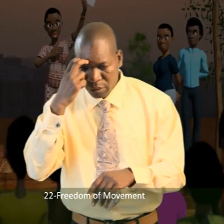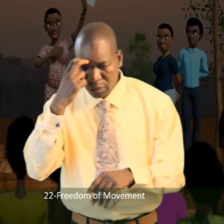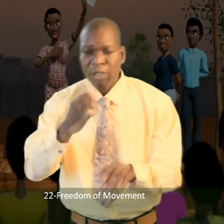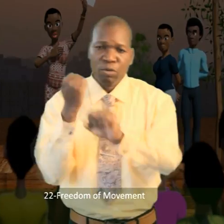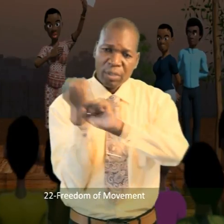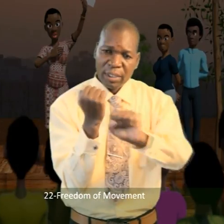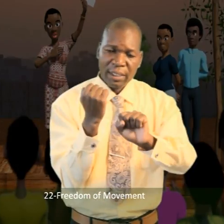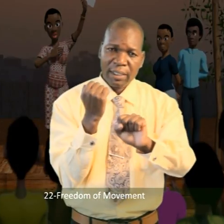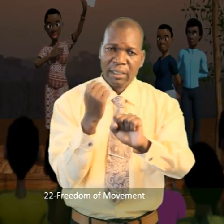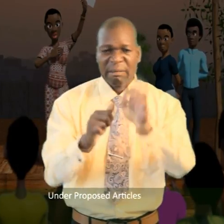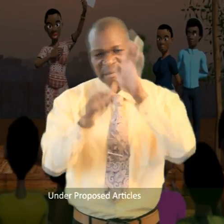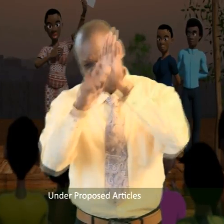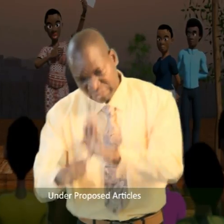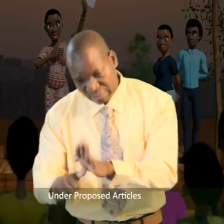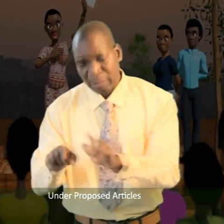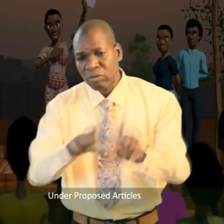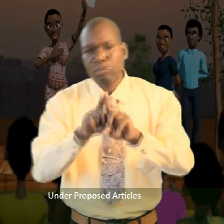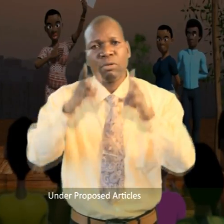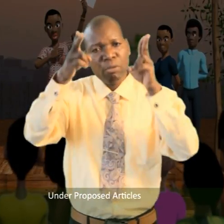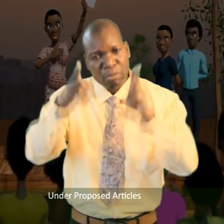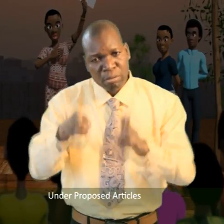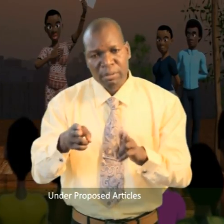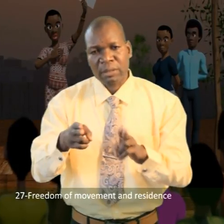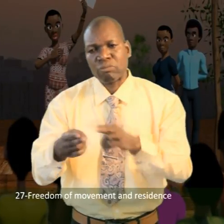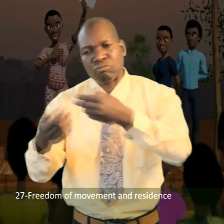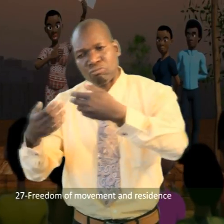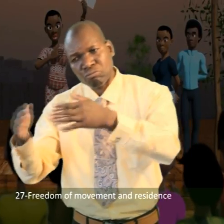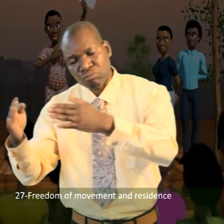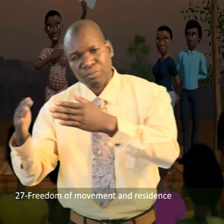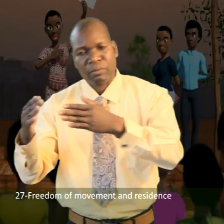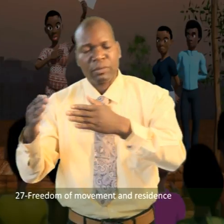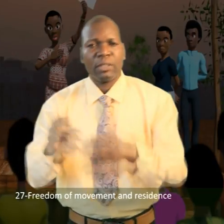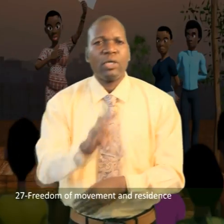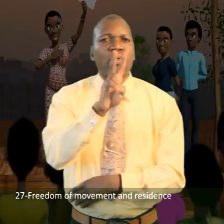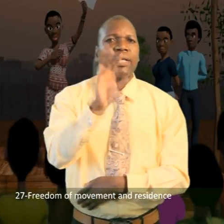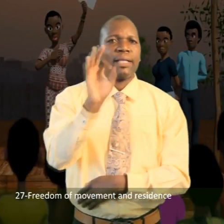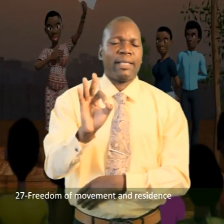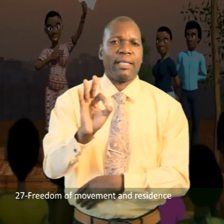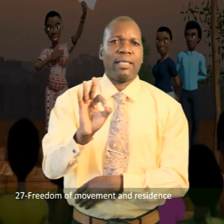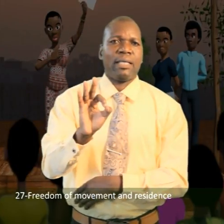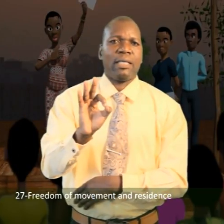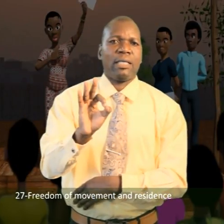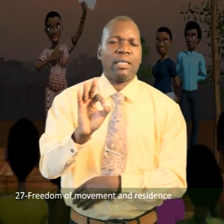movement. Under proposed articles, 27, freedom of movement and